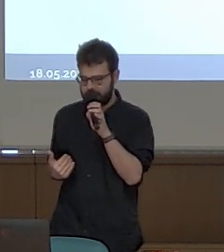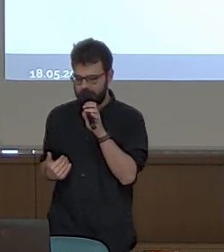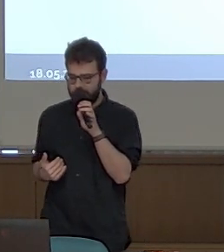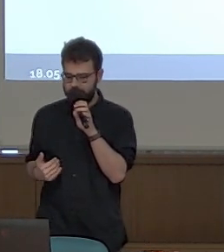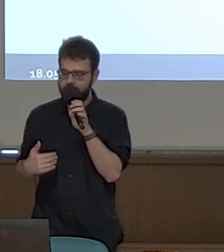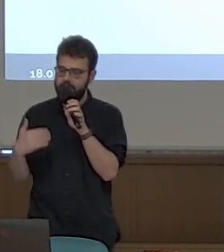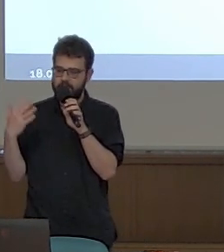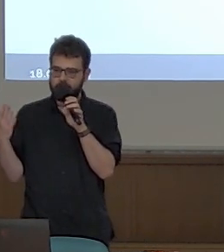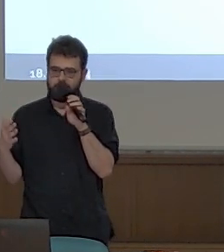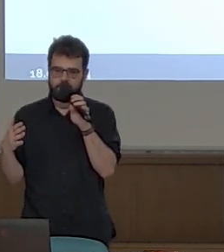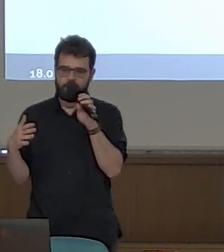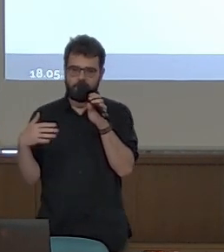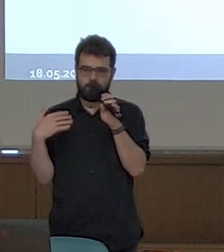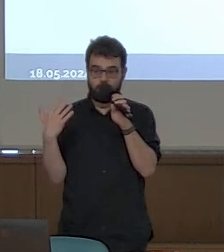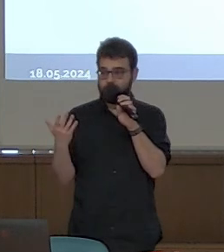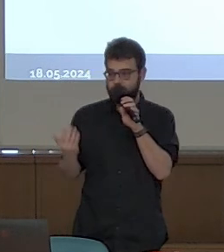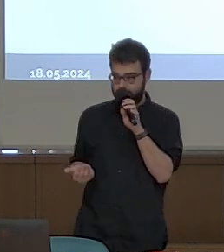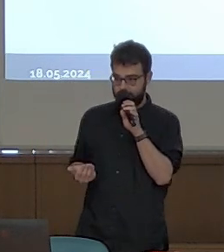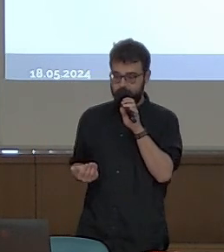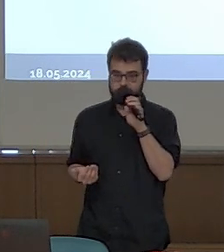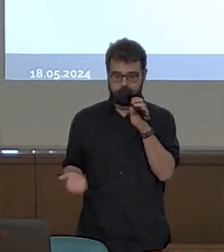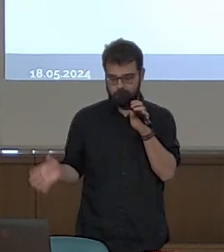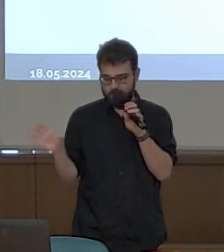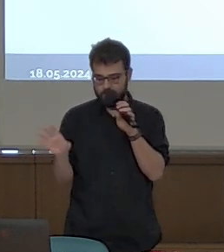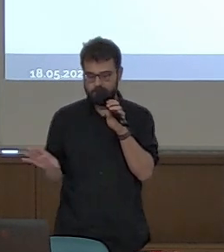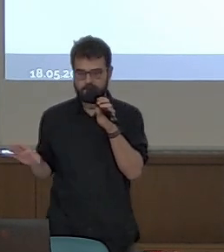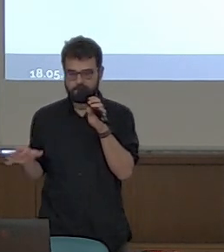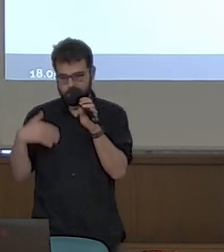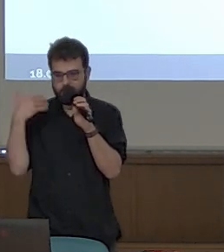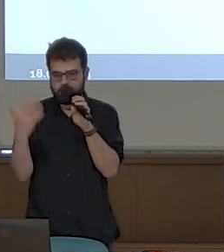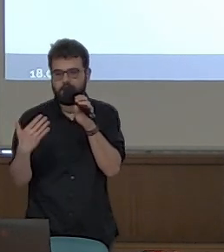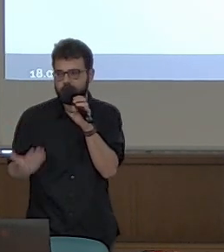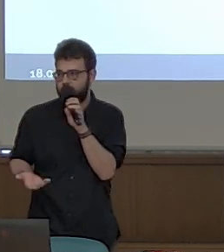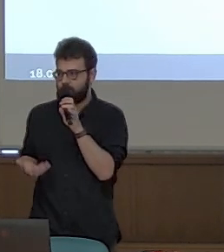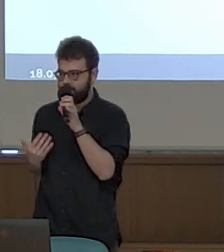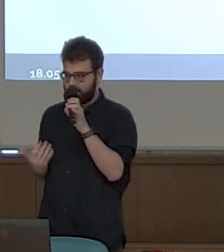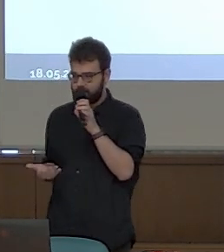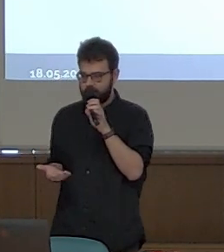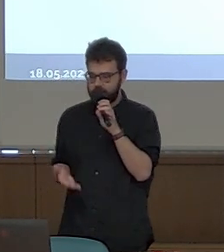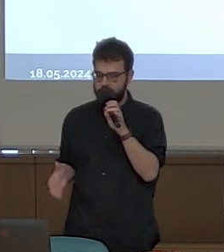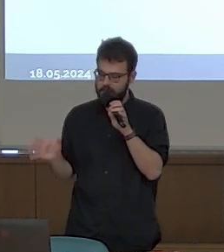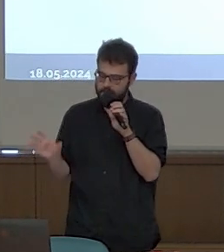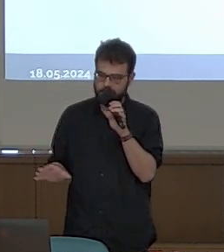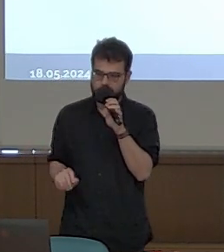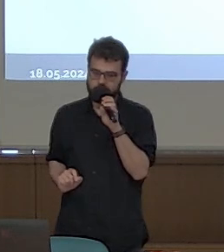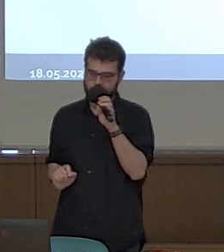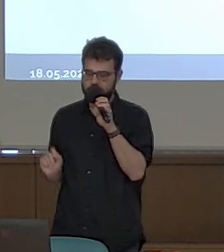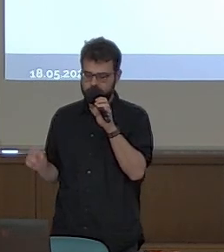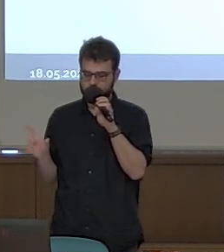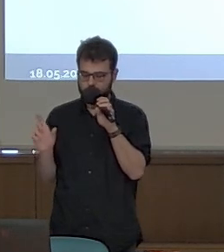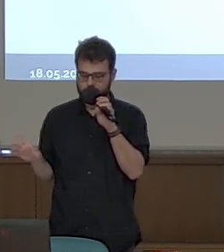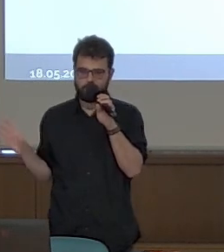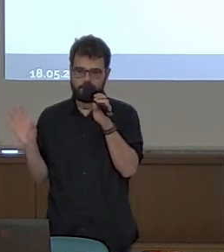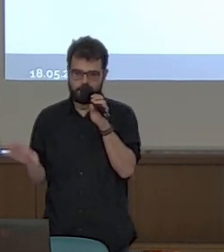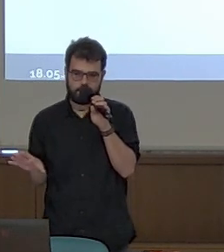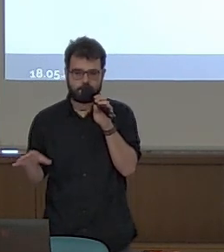about myself, but a piece of information for you. So my talk will be in English, and the slides